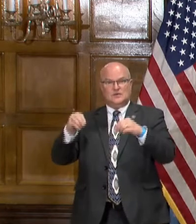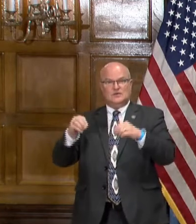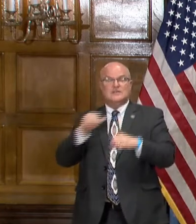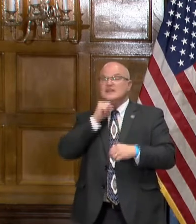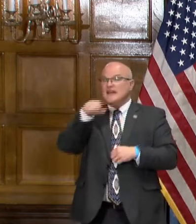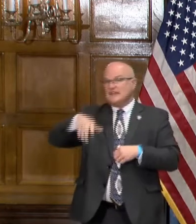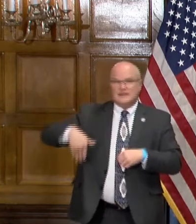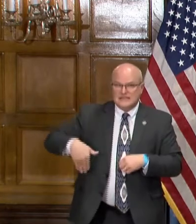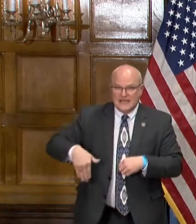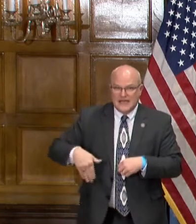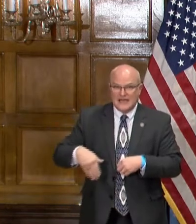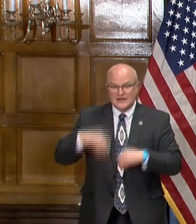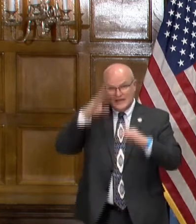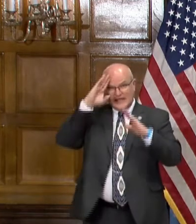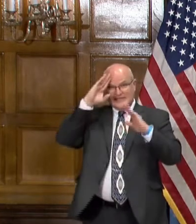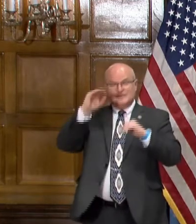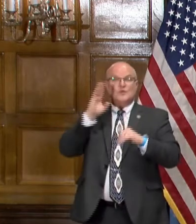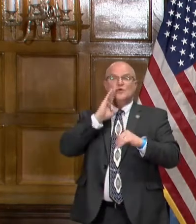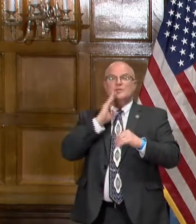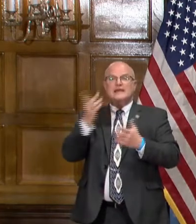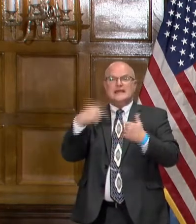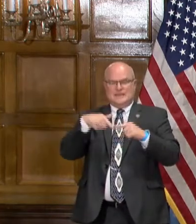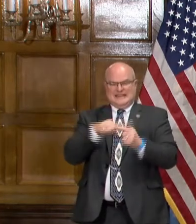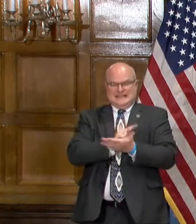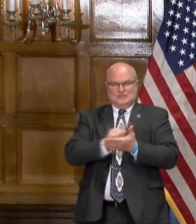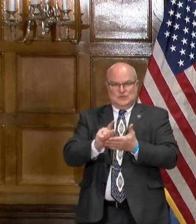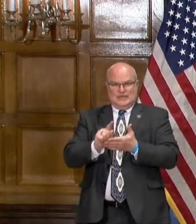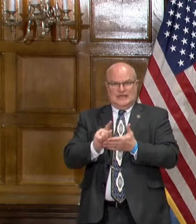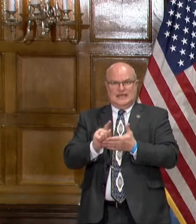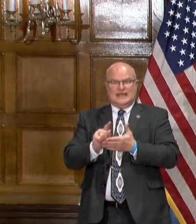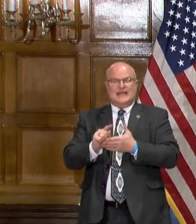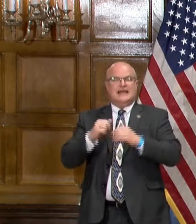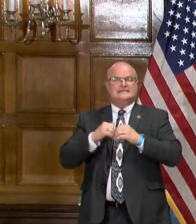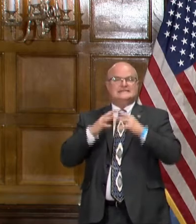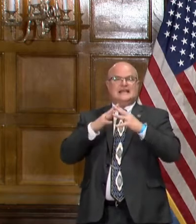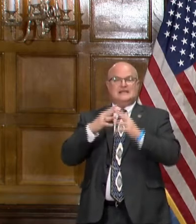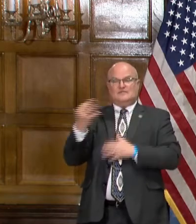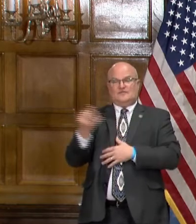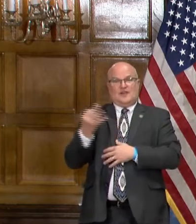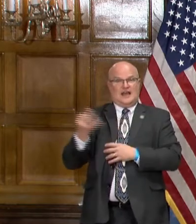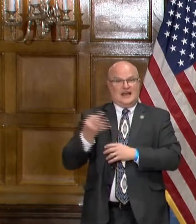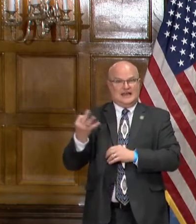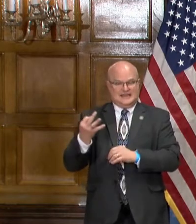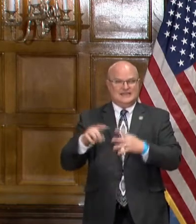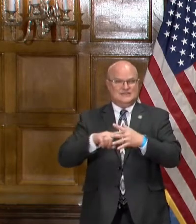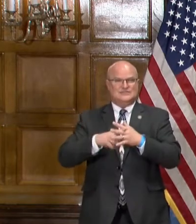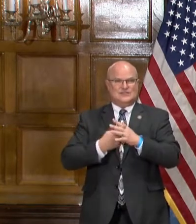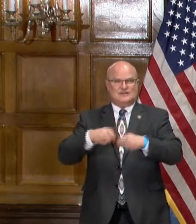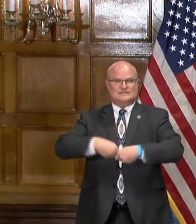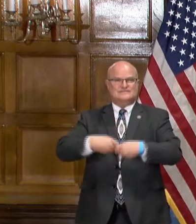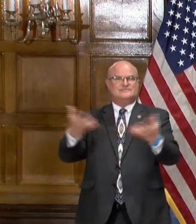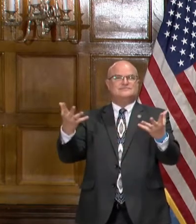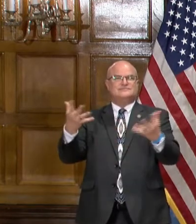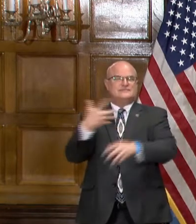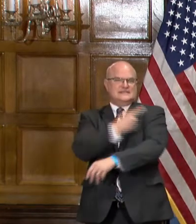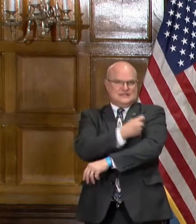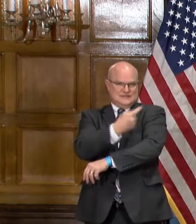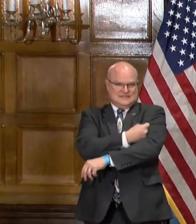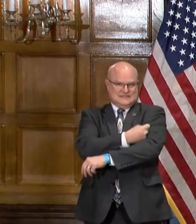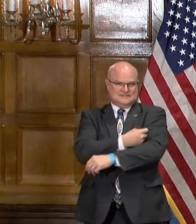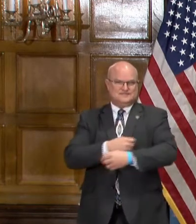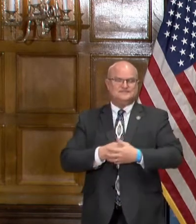there yet. We anticipate that they will be coming this week, and that Friday they'll be able to start administering those